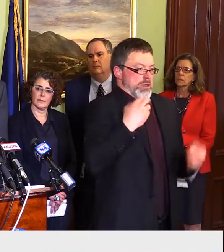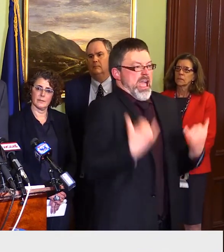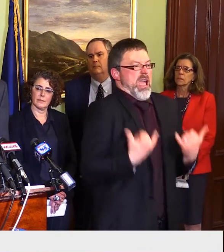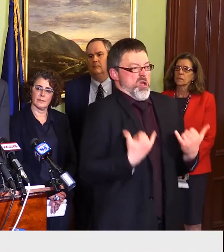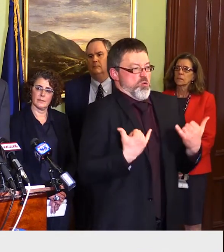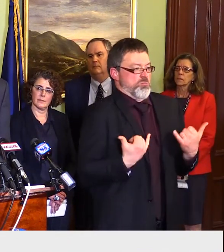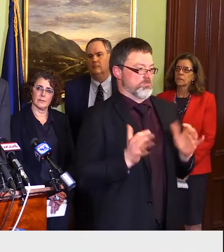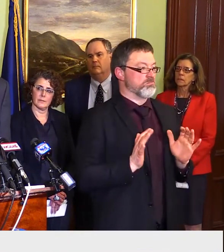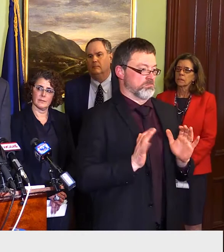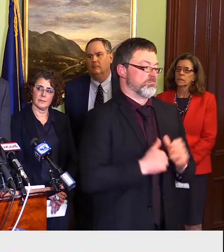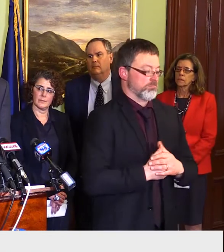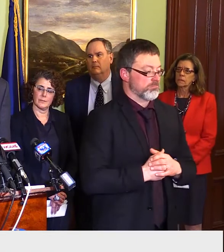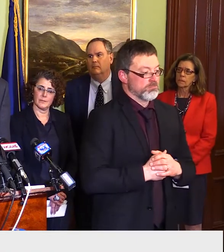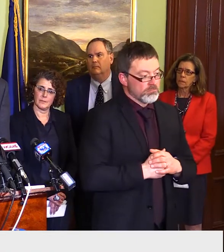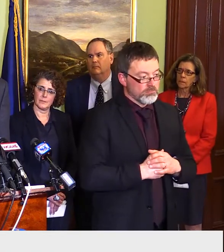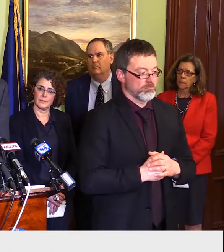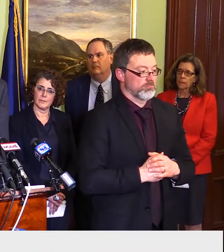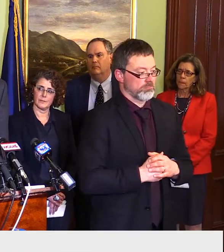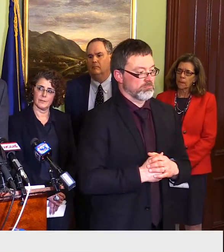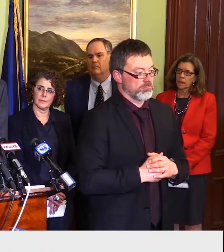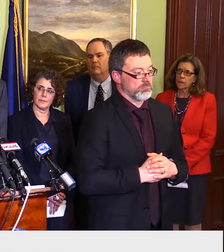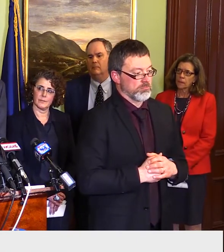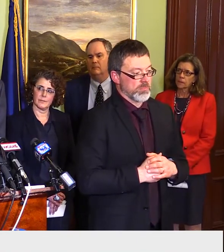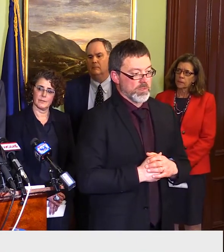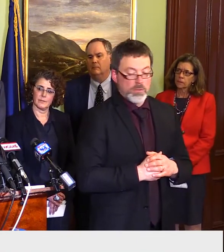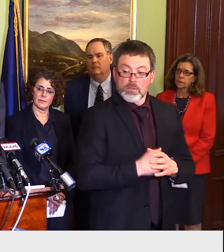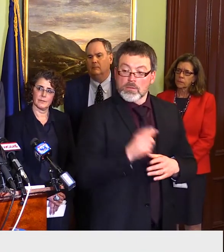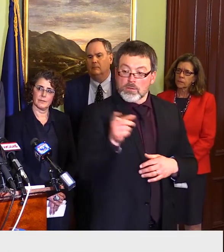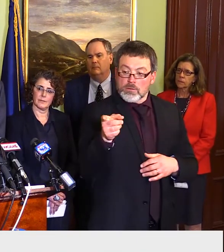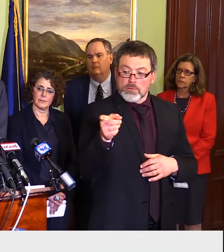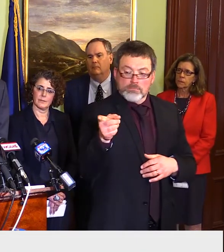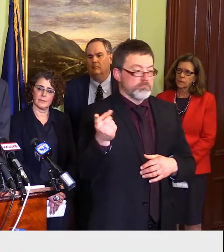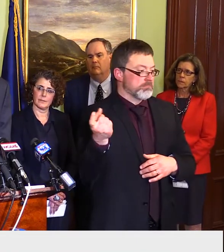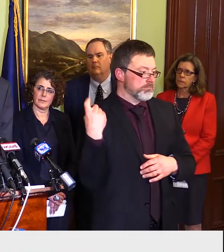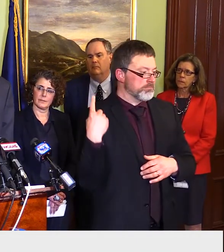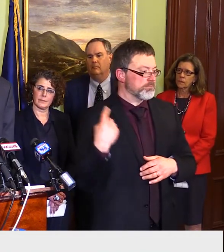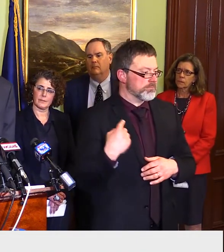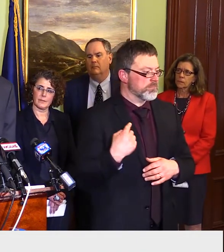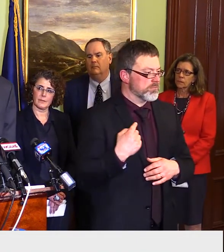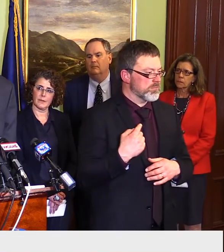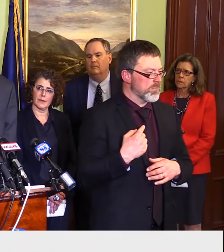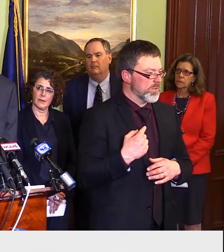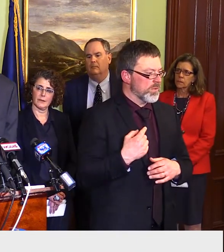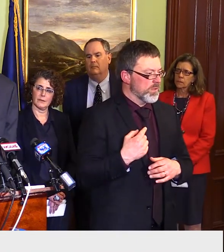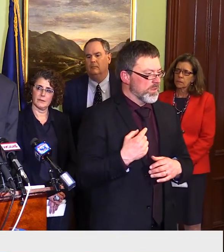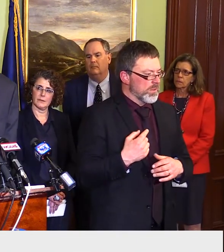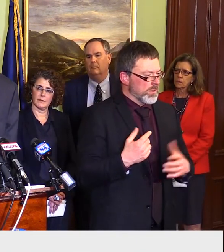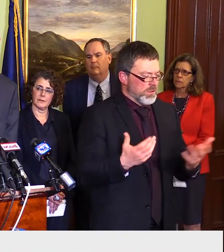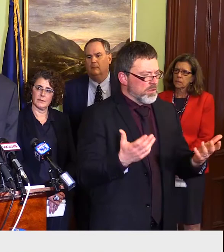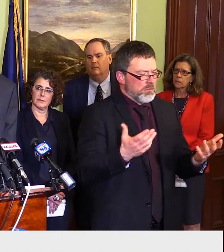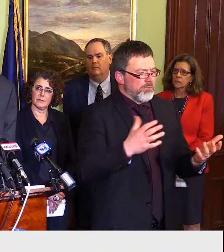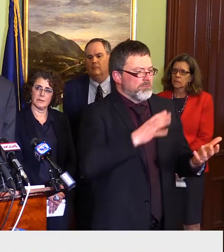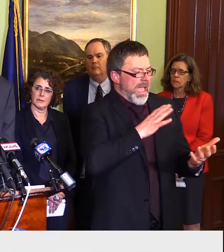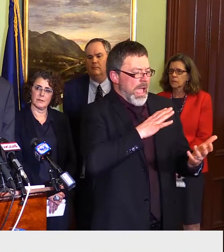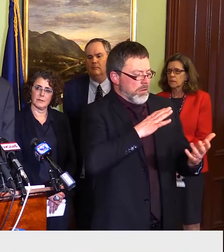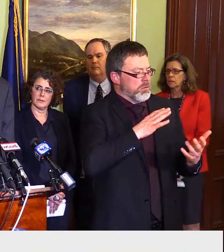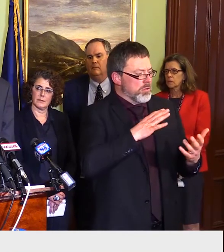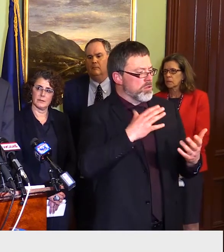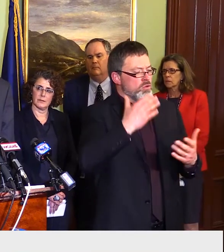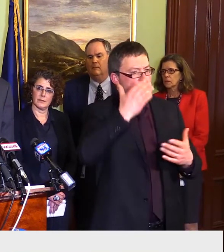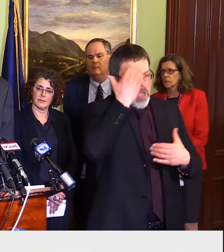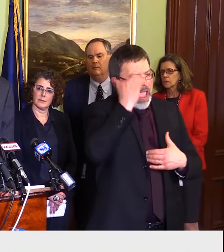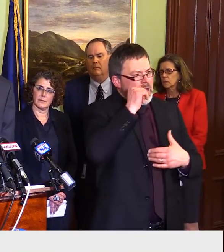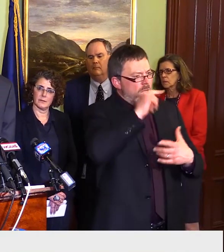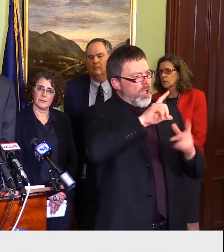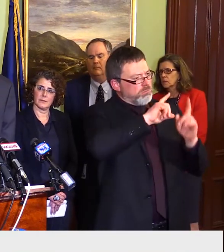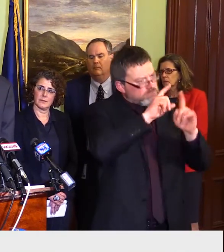in a senior residence? Right. I don't think we would do just blind testing, though, of